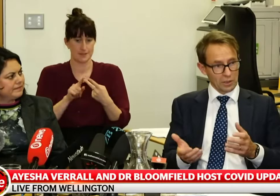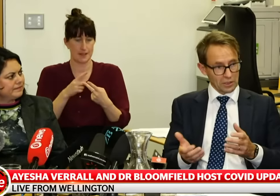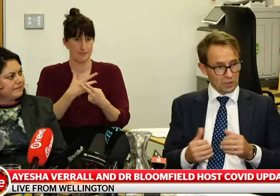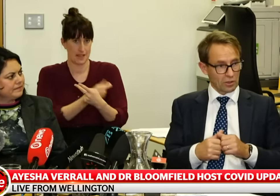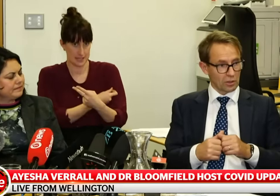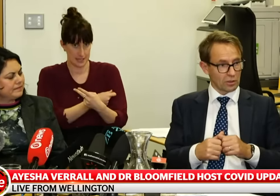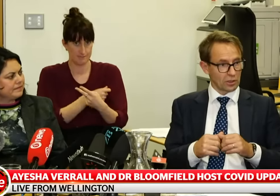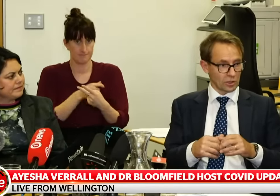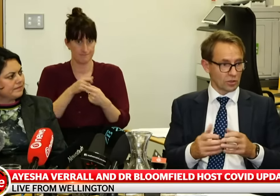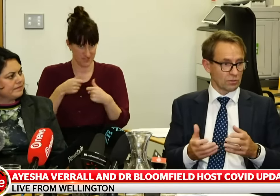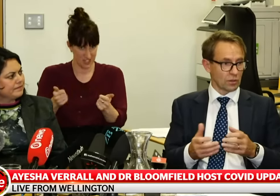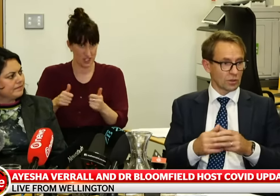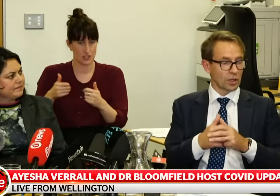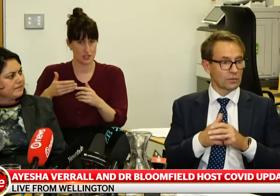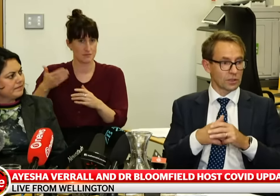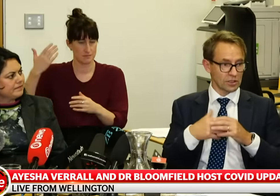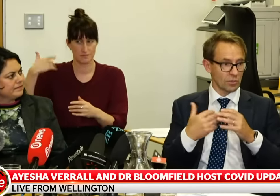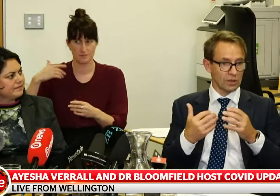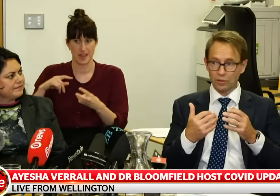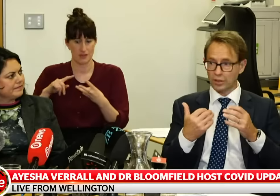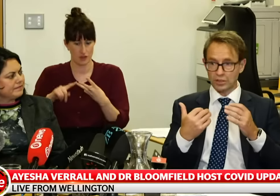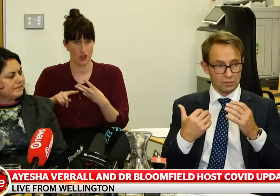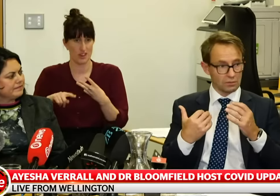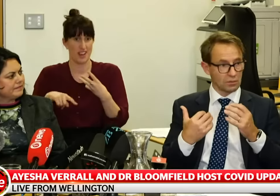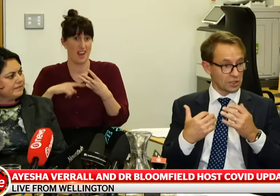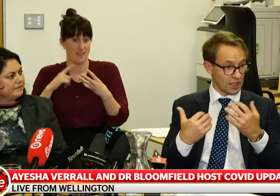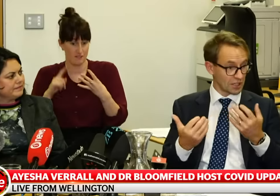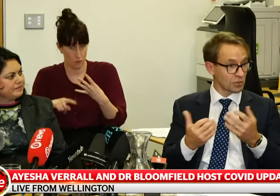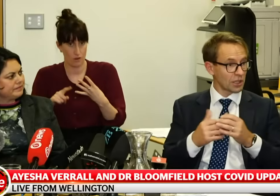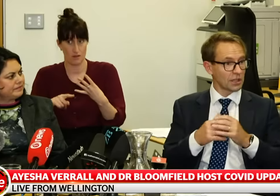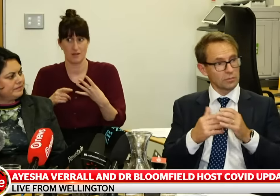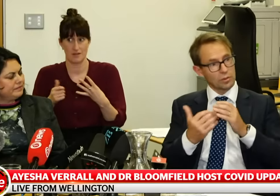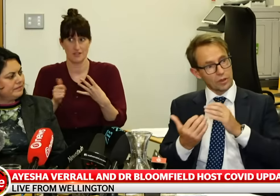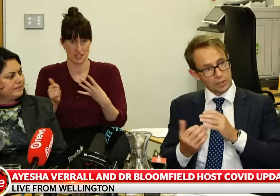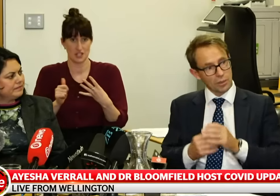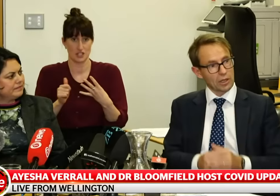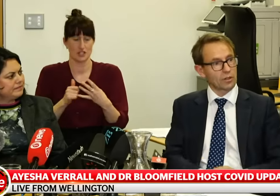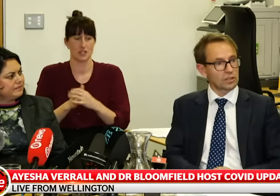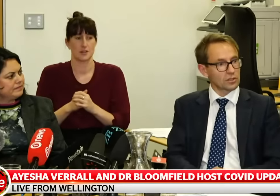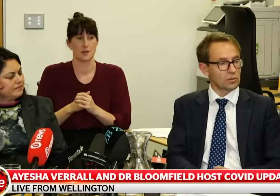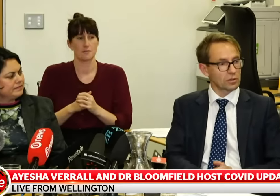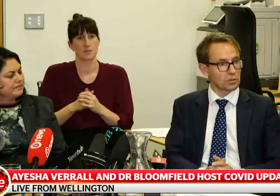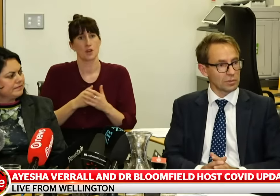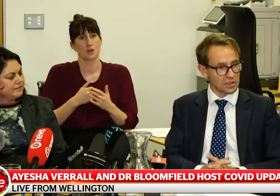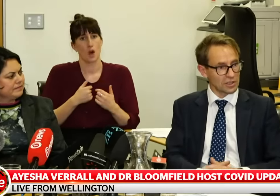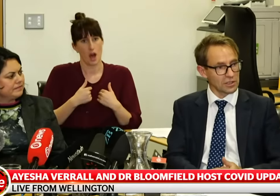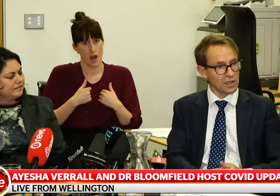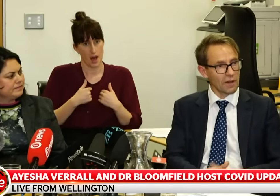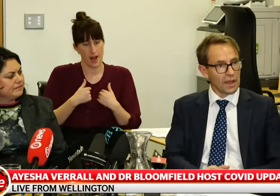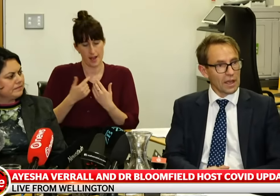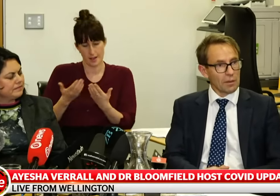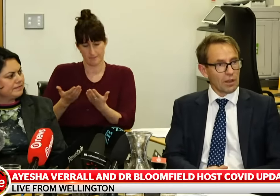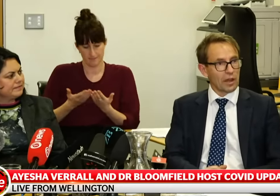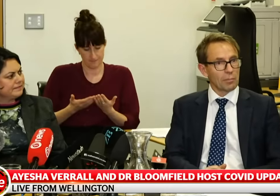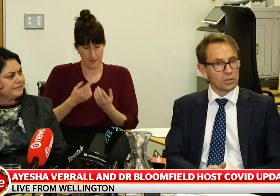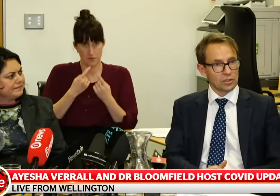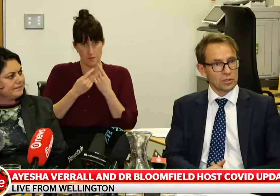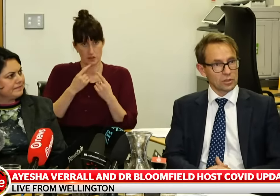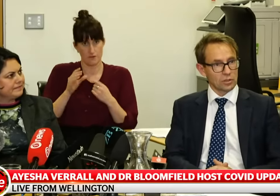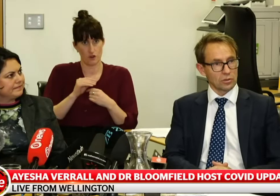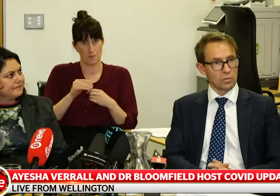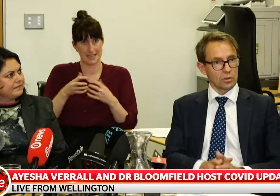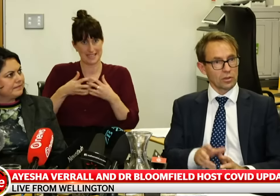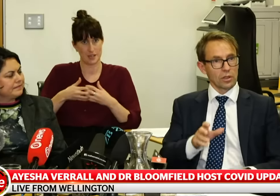they comment on the issue of long COVID, and it's one of the things that I take into account in providing my advice through to ministers, but they're